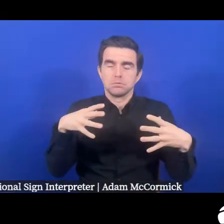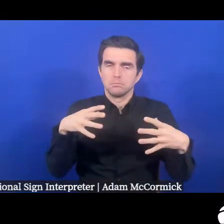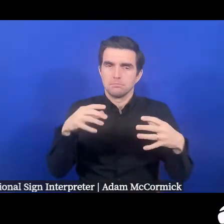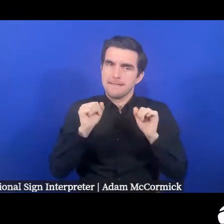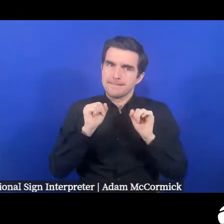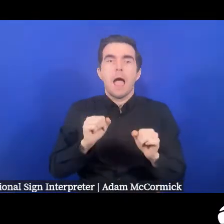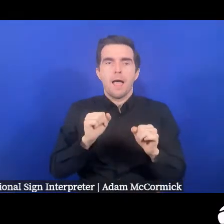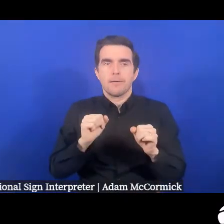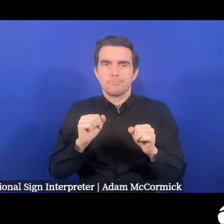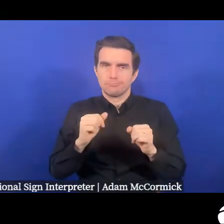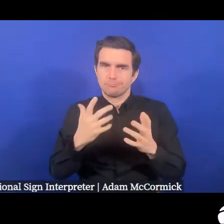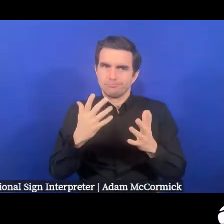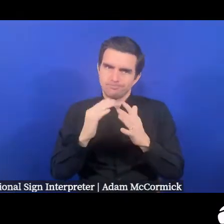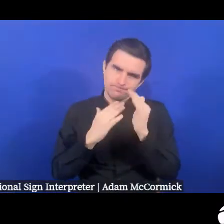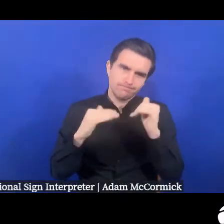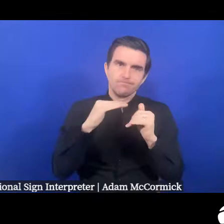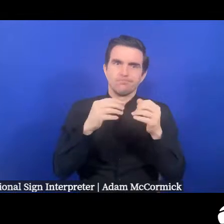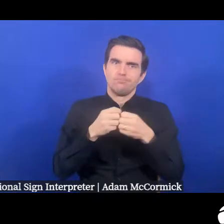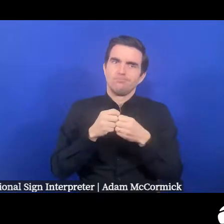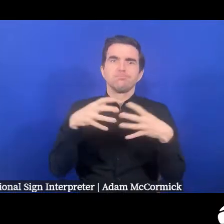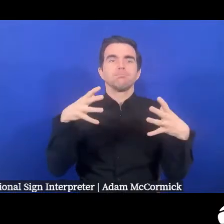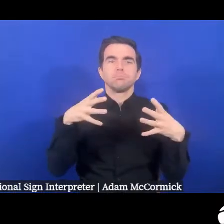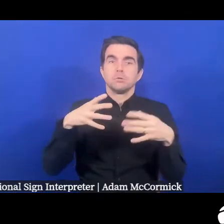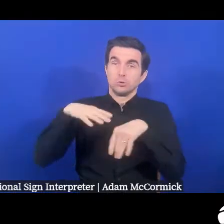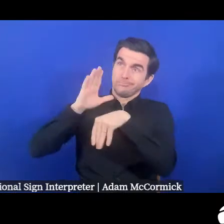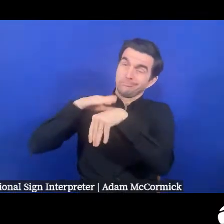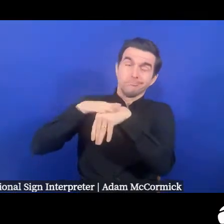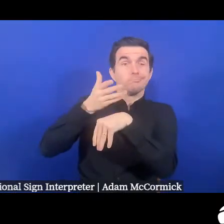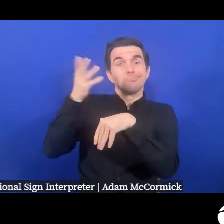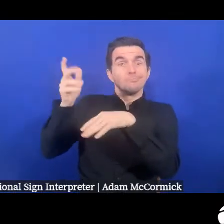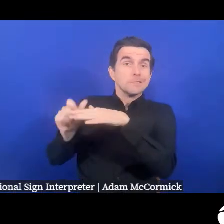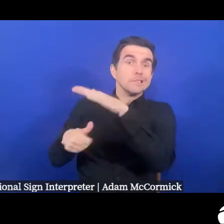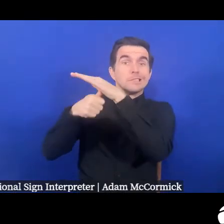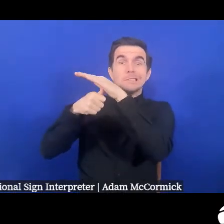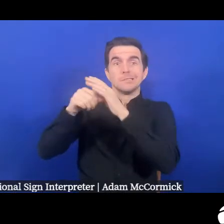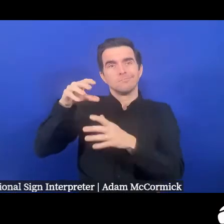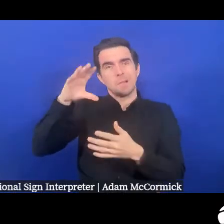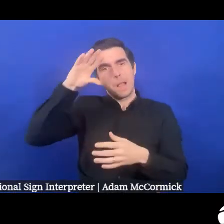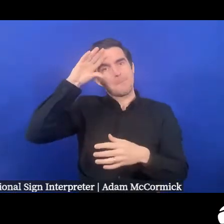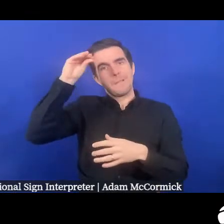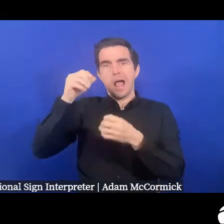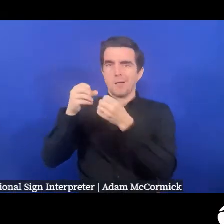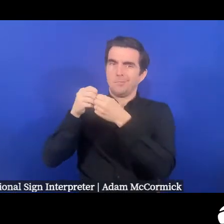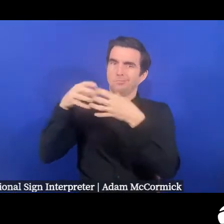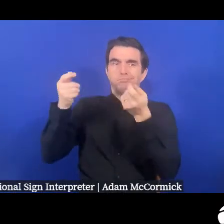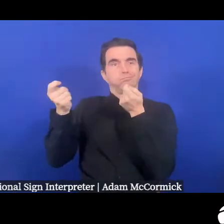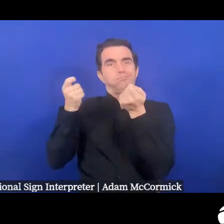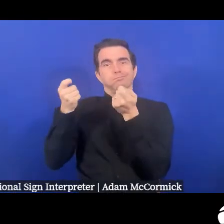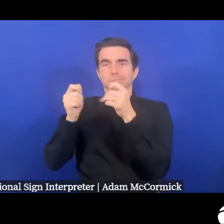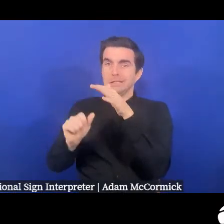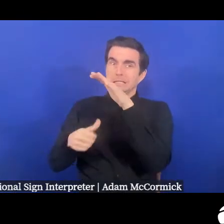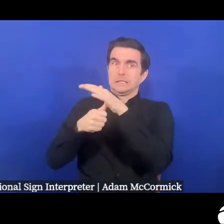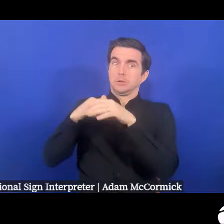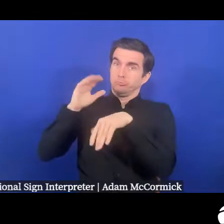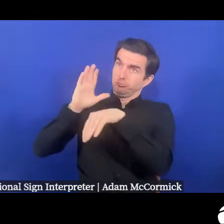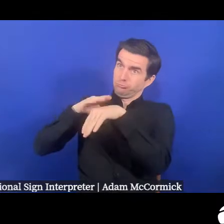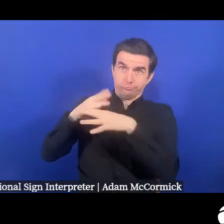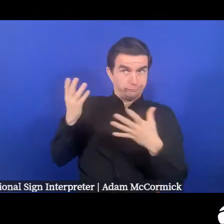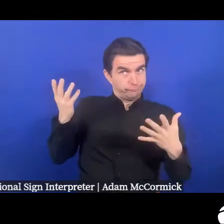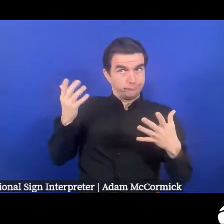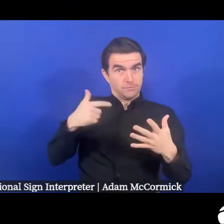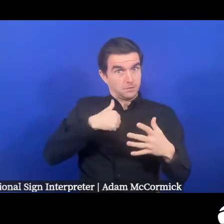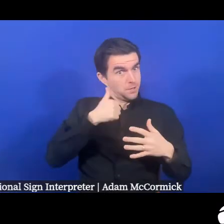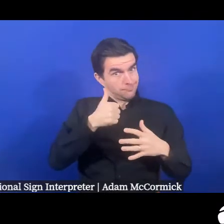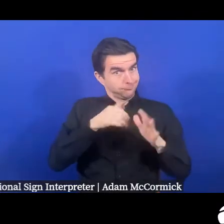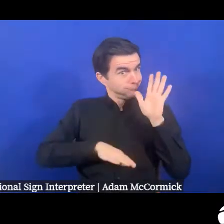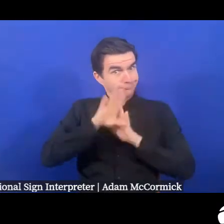it is important for the community as a whole, of course, to apply more